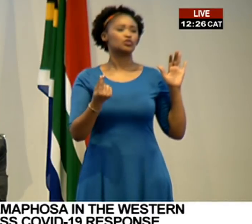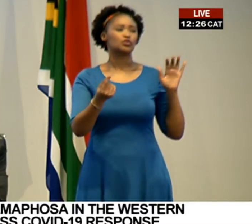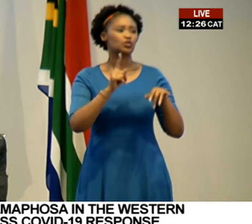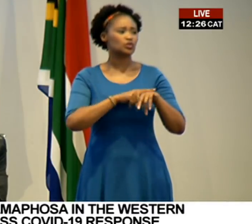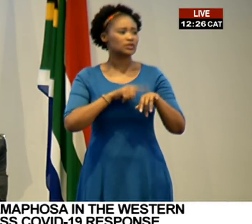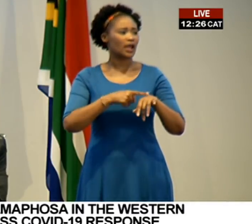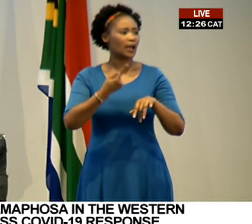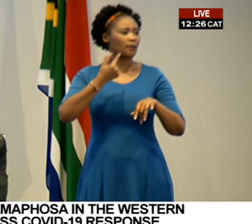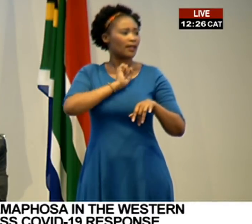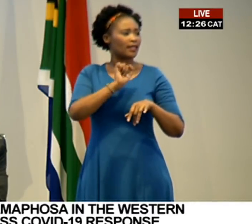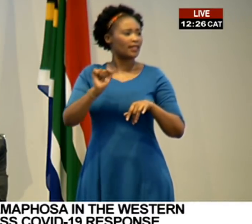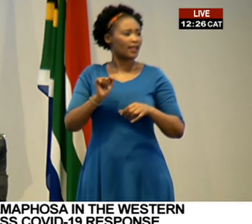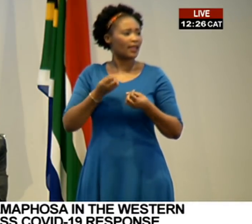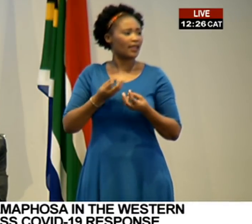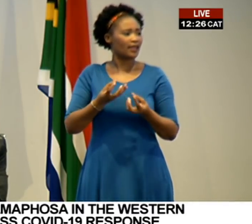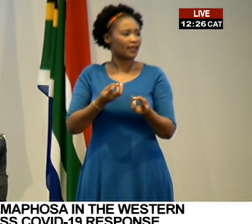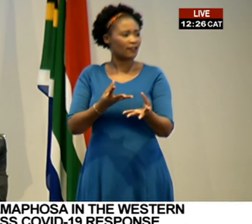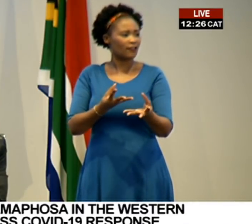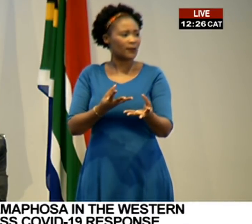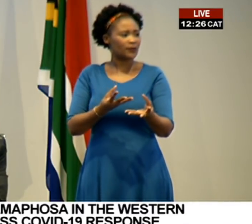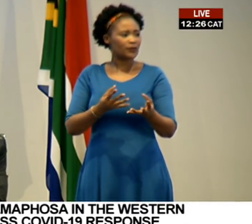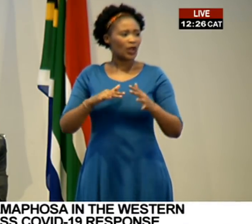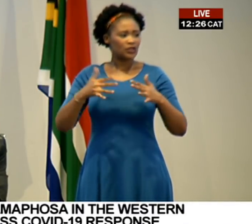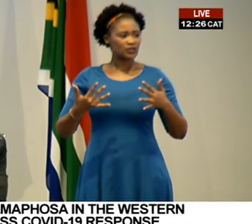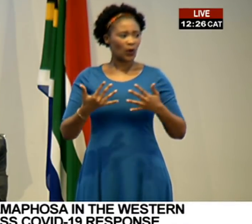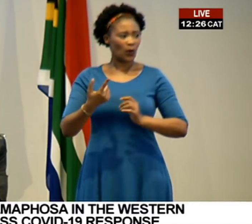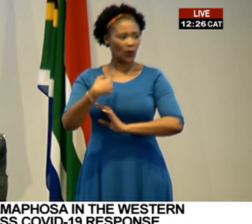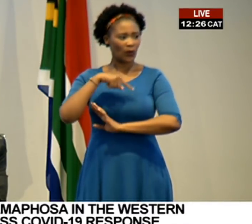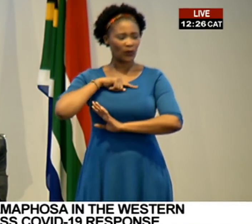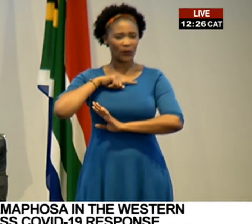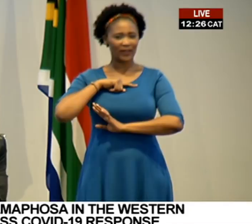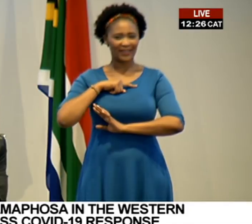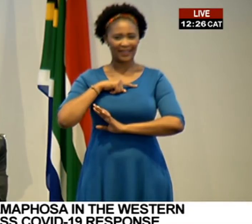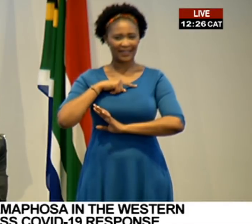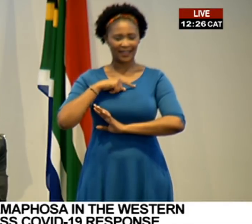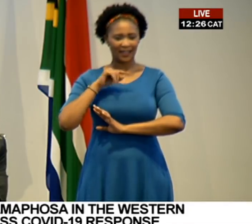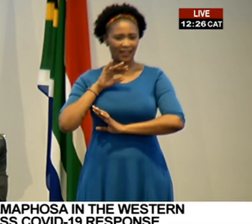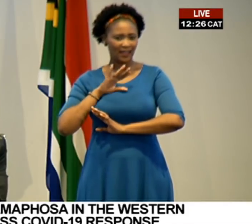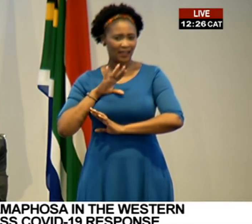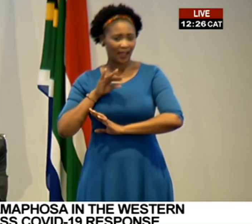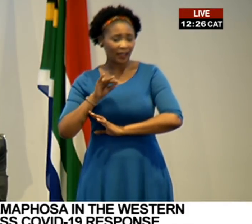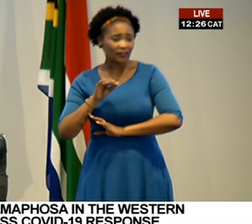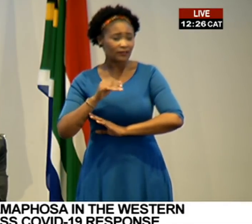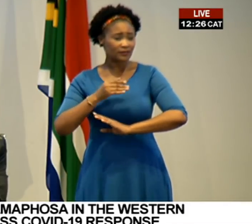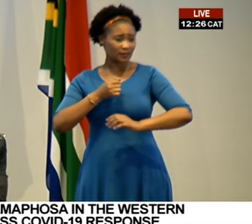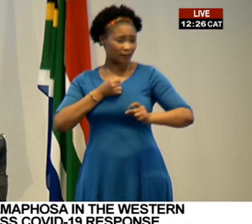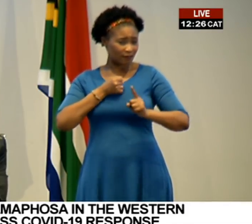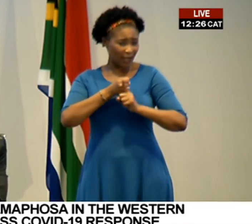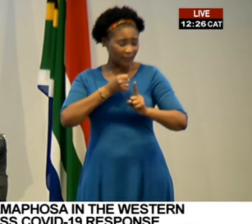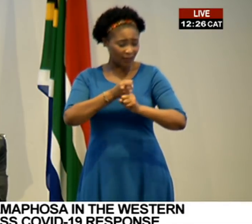sacrifices. We've lost a number of our health workers in this fight against